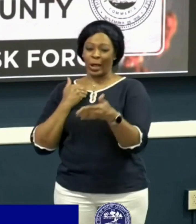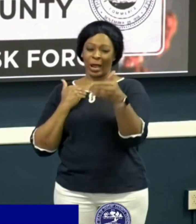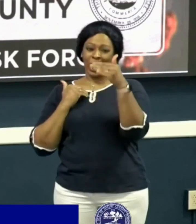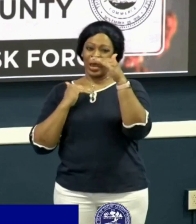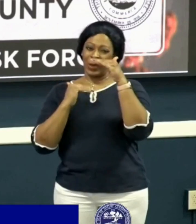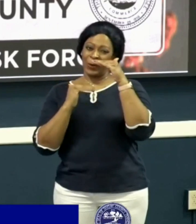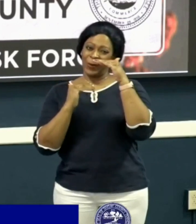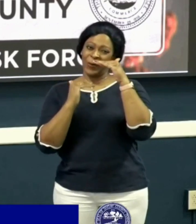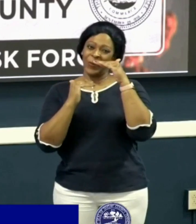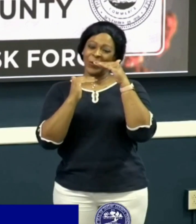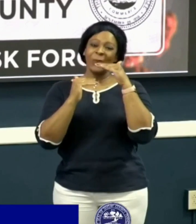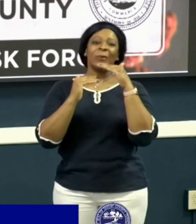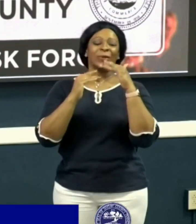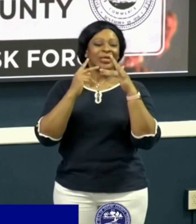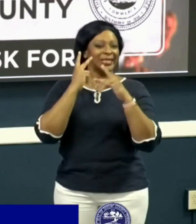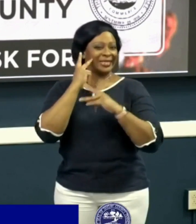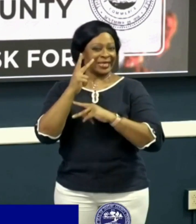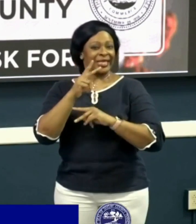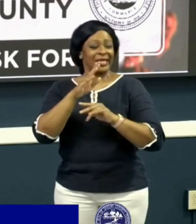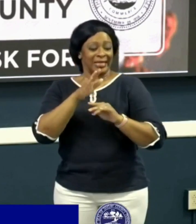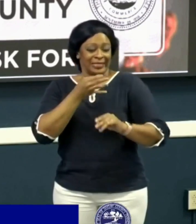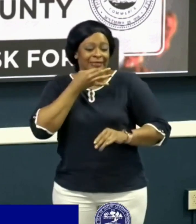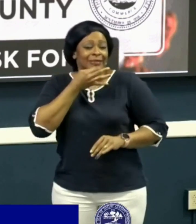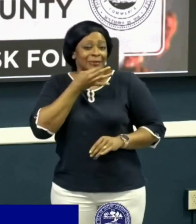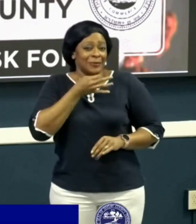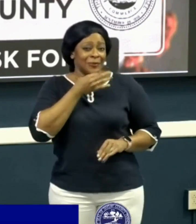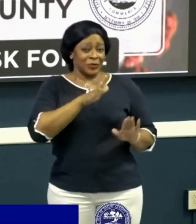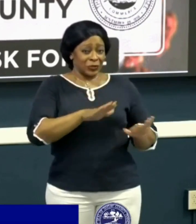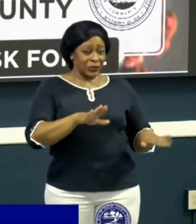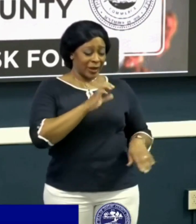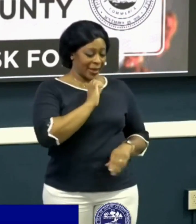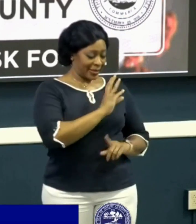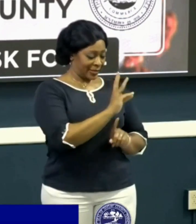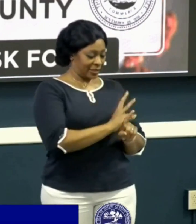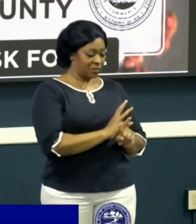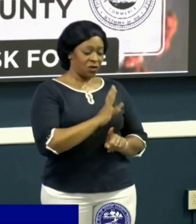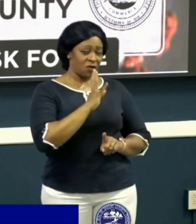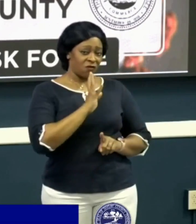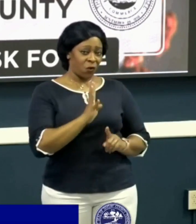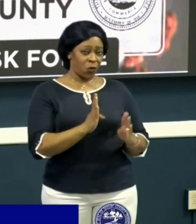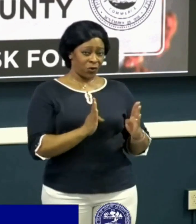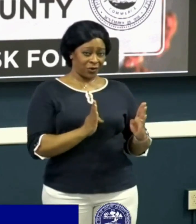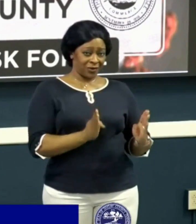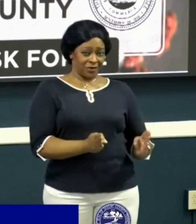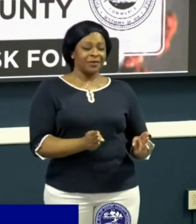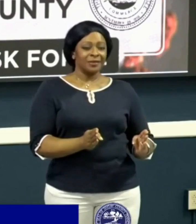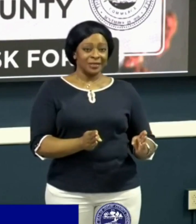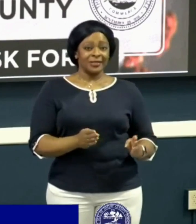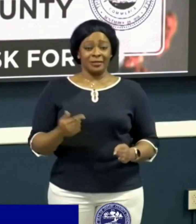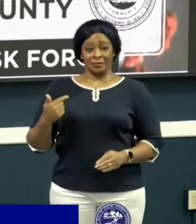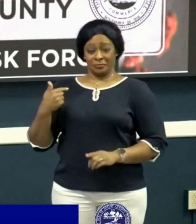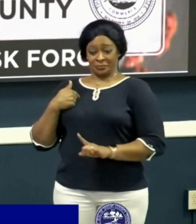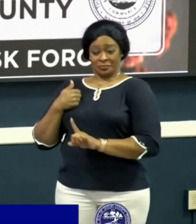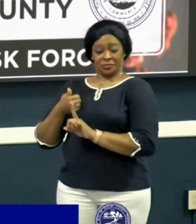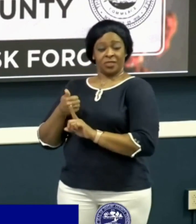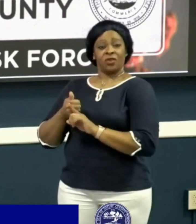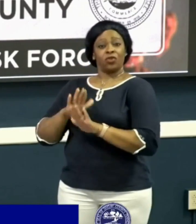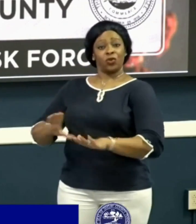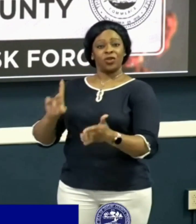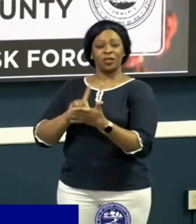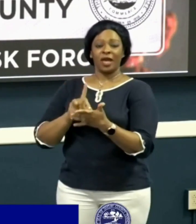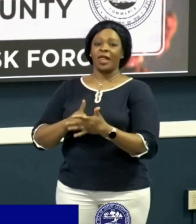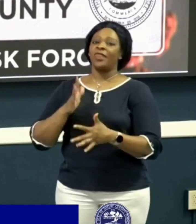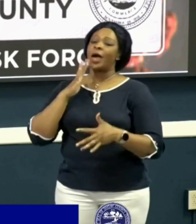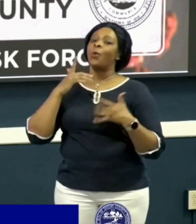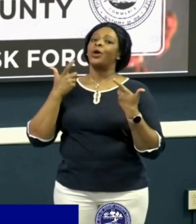of seeing a vaccine for children 6 months to 4 years. As a pediatrician, I can tell you that will be a